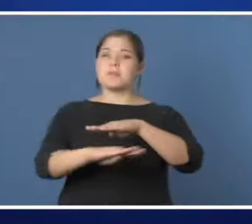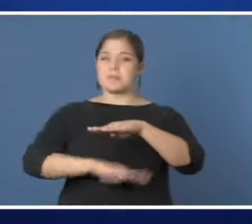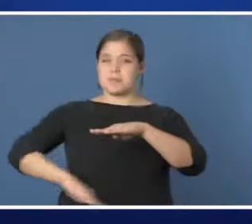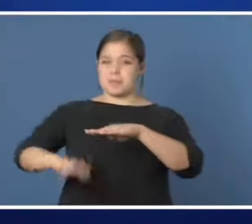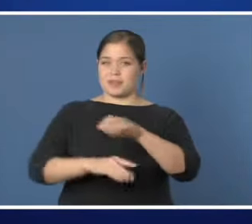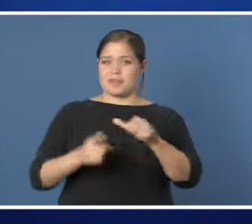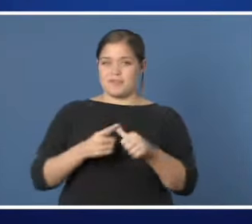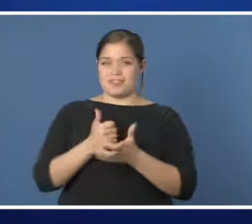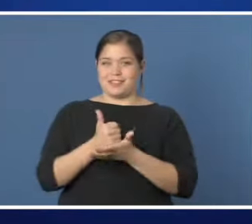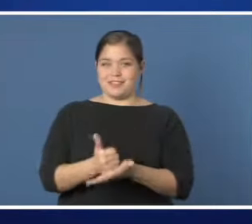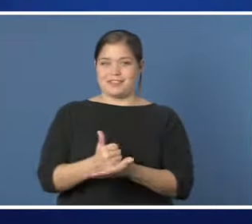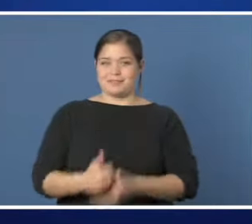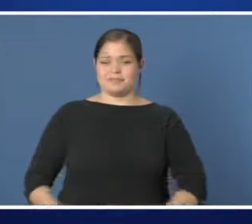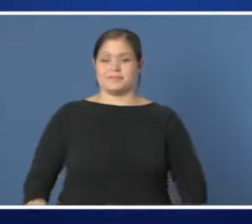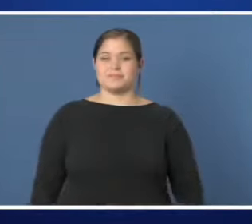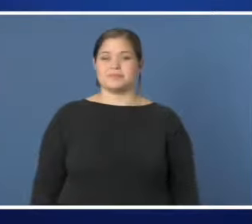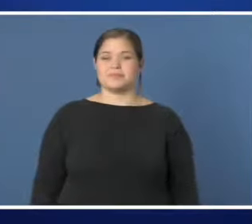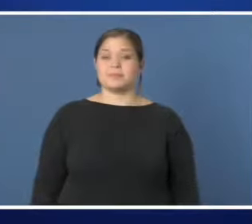Basic first aid.